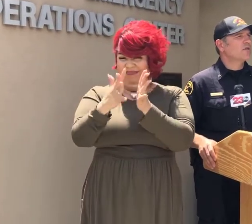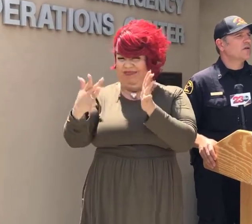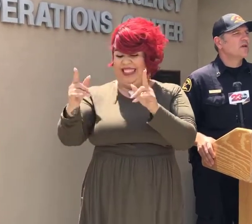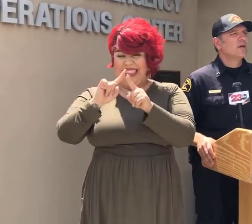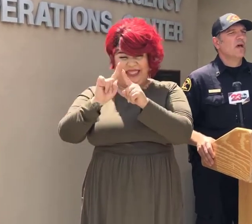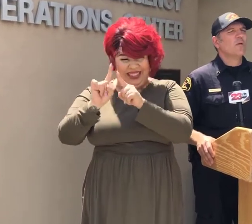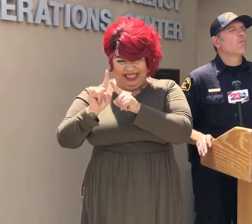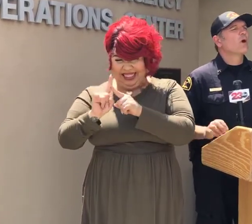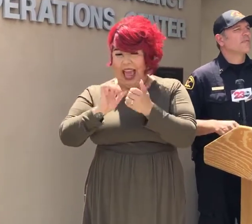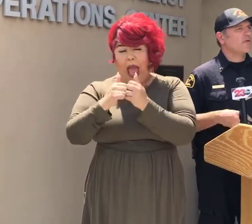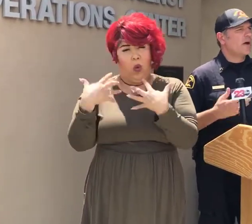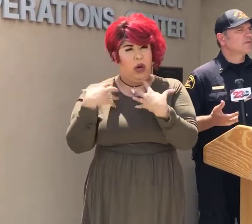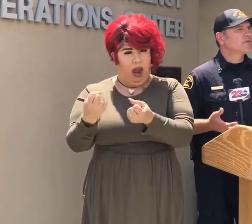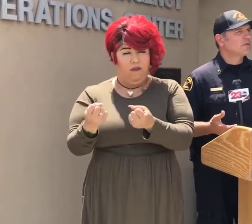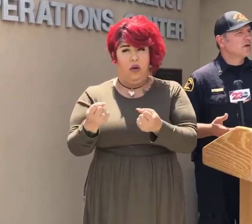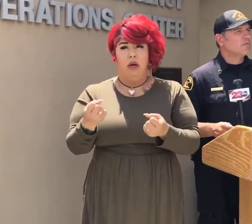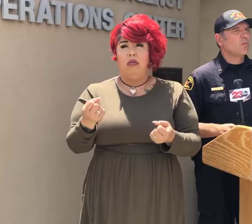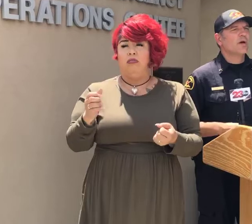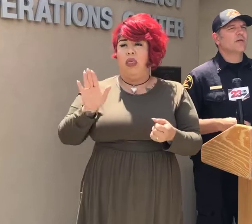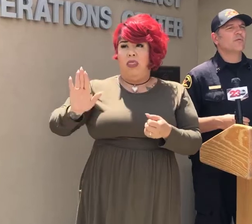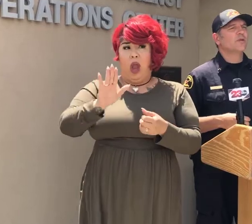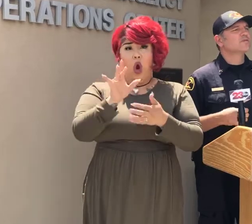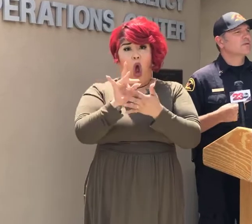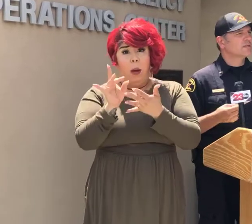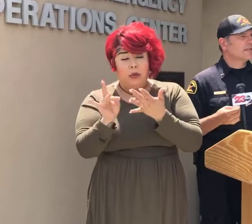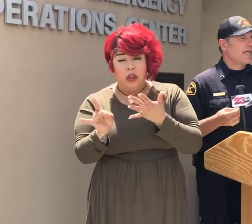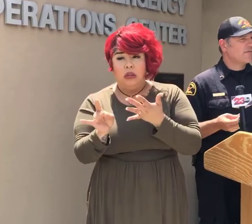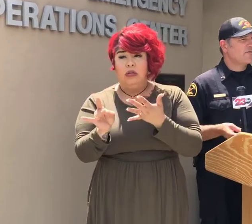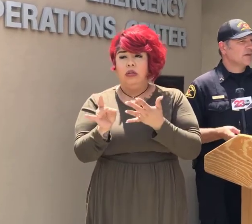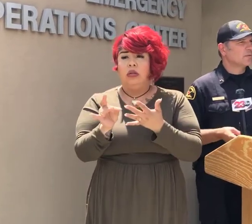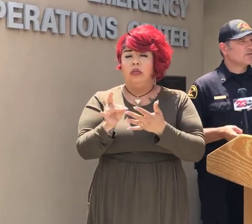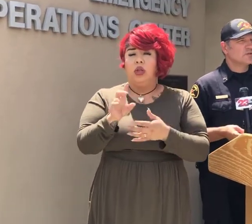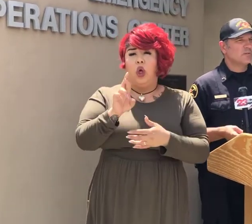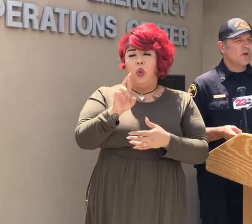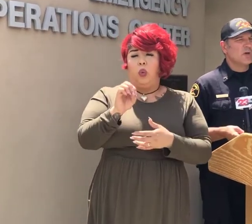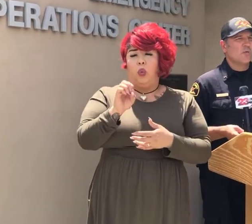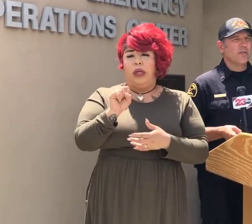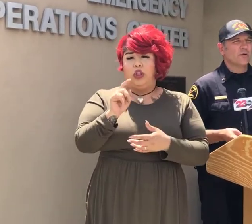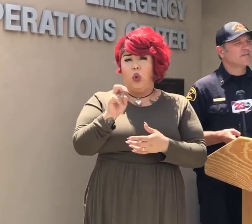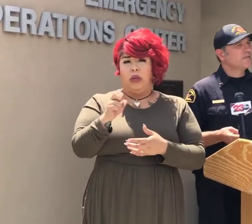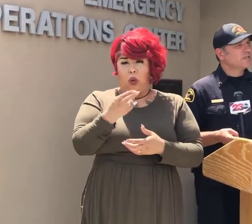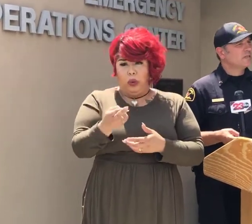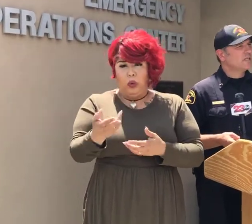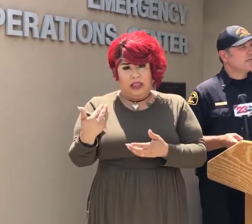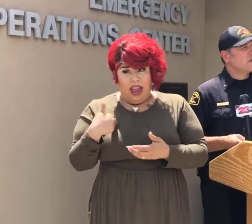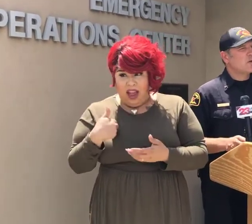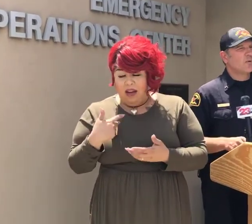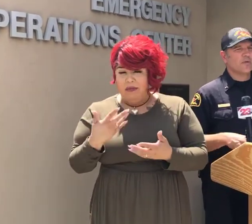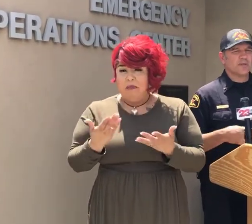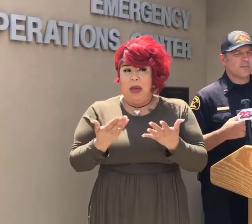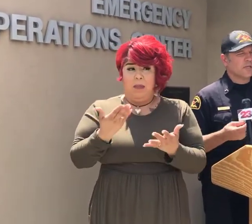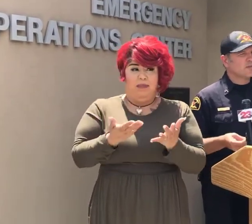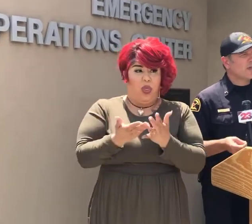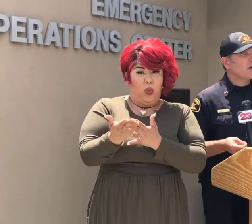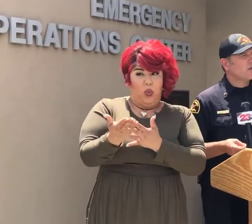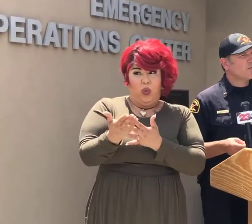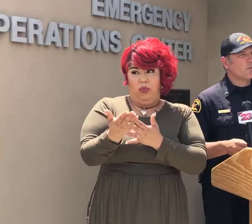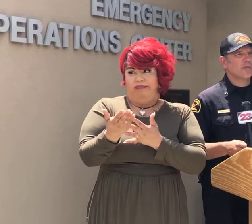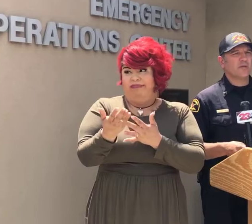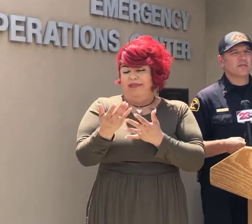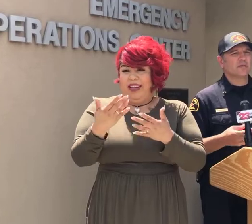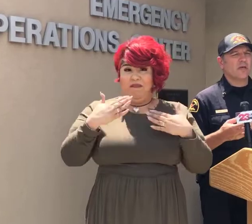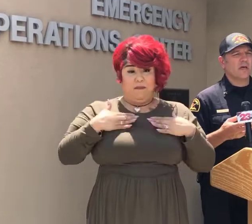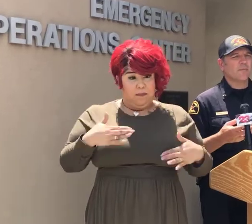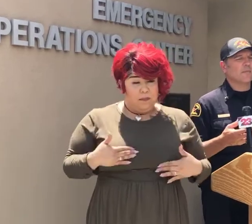to recover, what their options are, what resources they have available to them, whether it's physically, whether it's mental